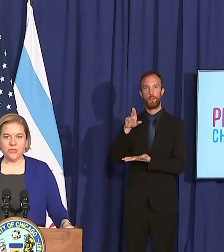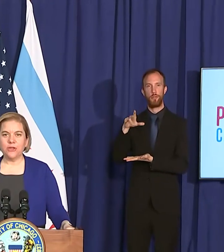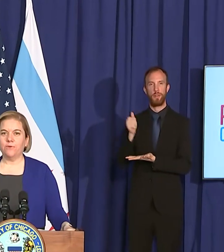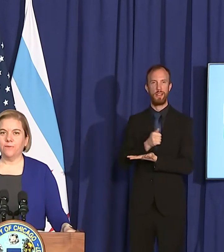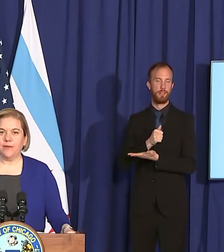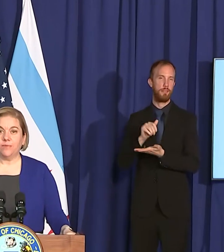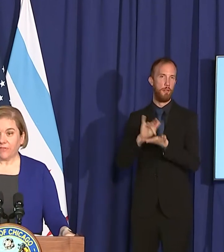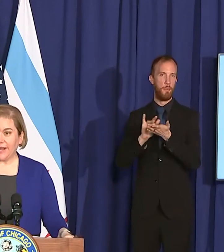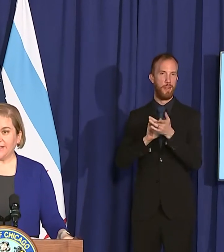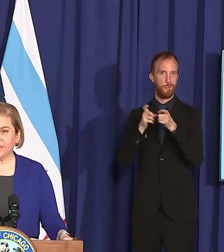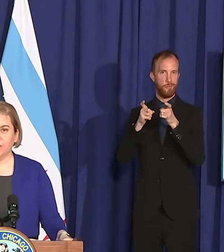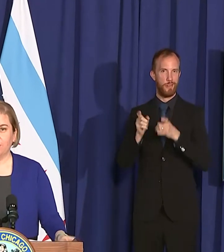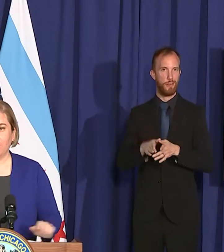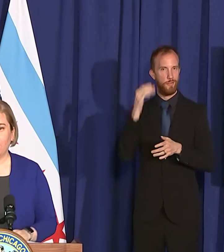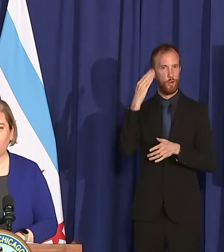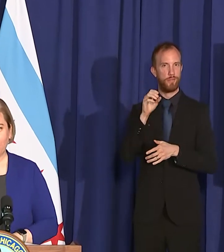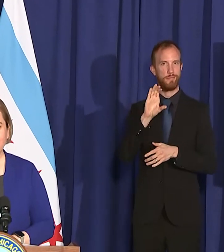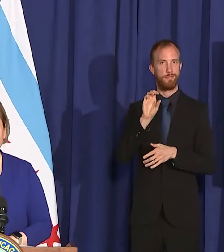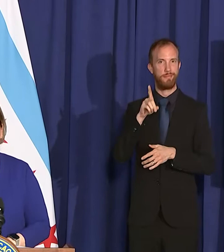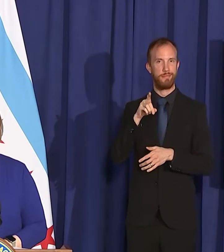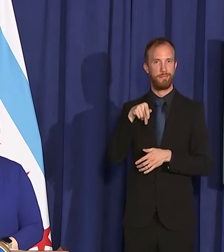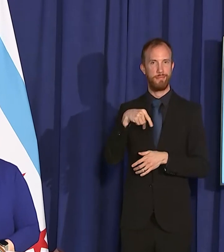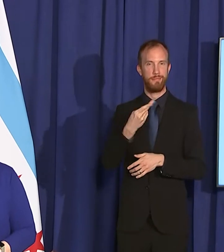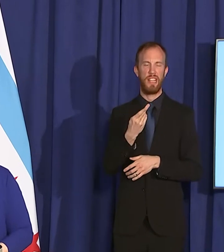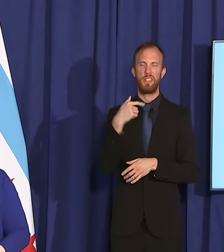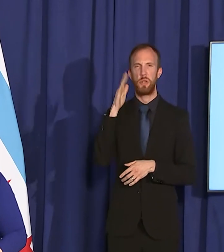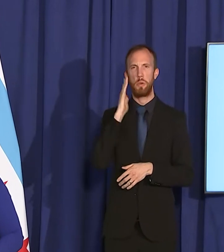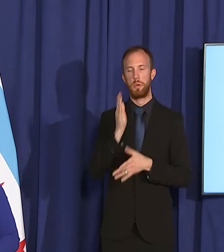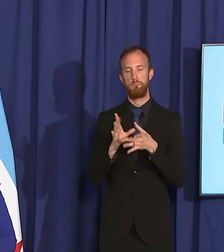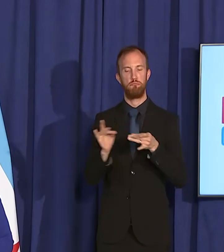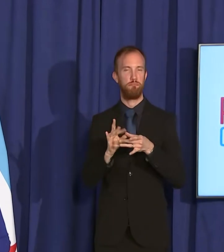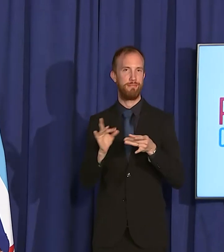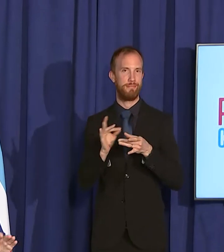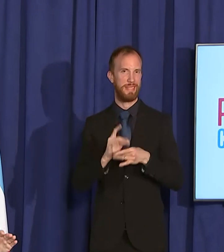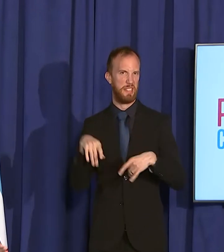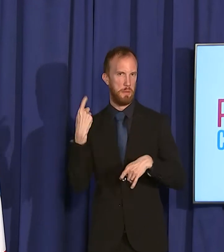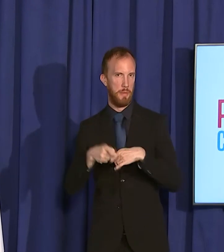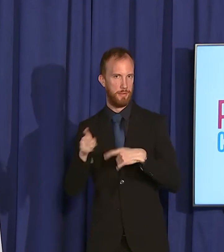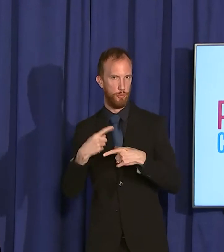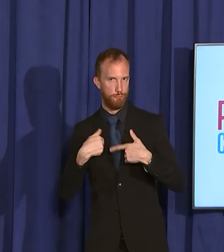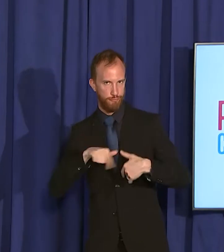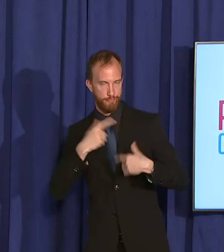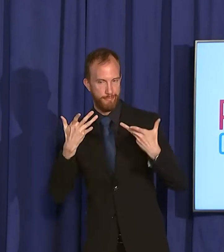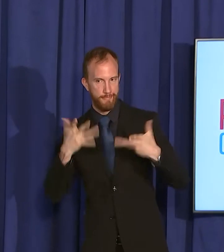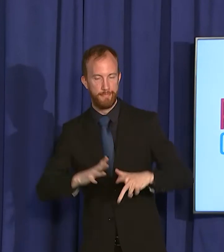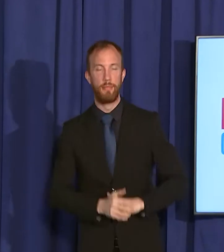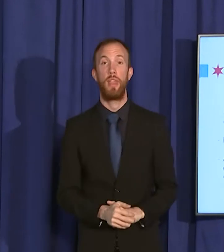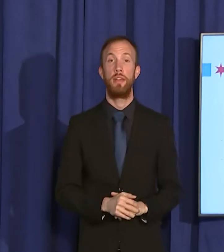Public Health, who will be providing some remarks in Spanish after we get through.